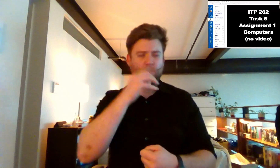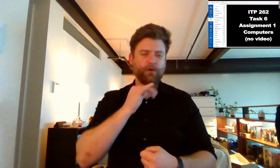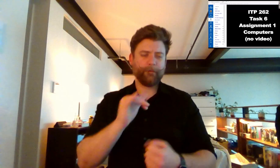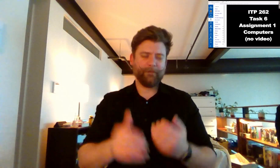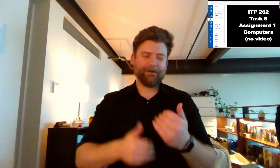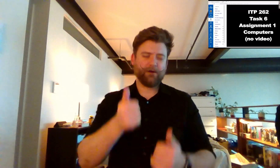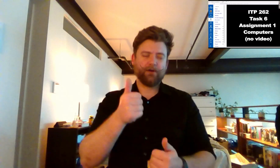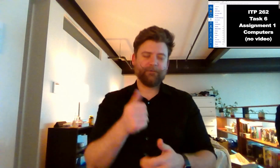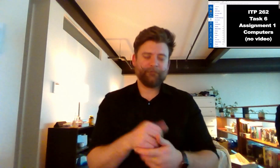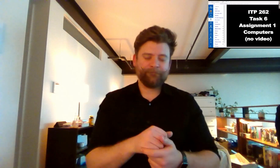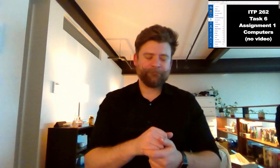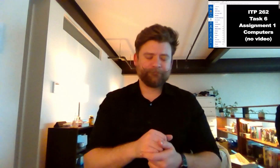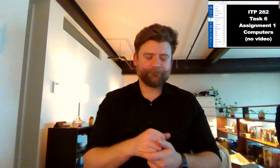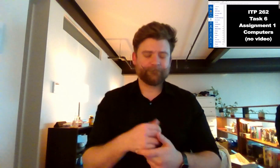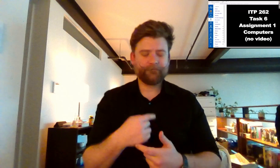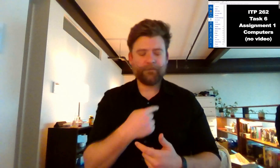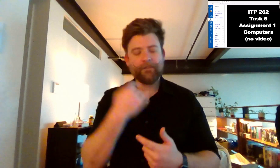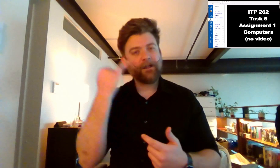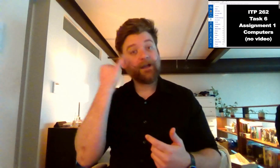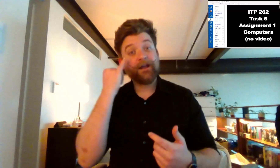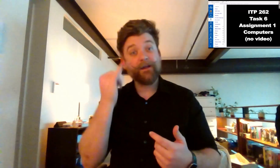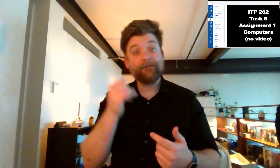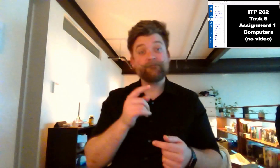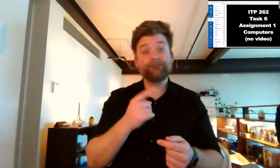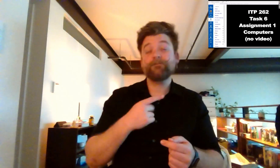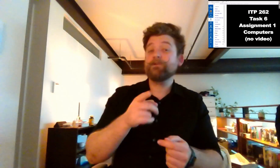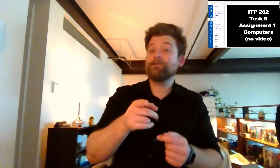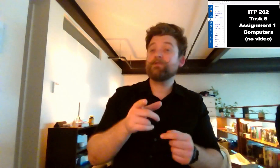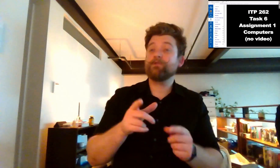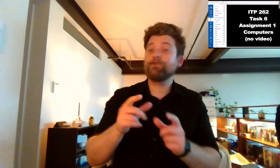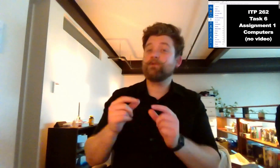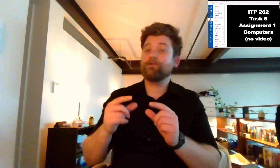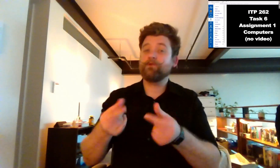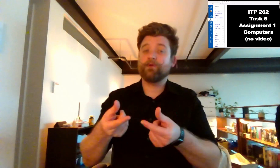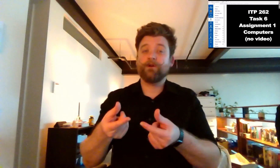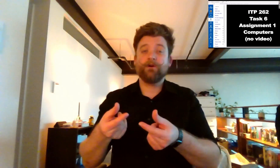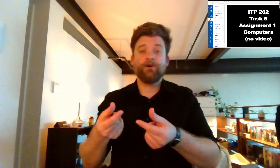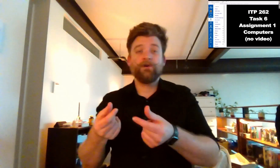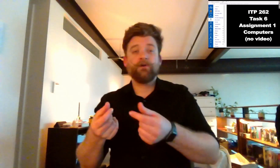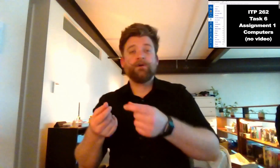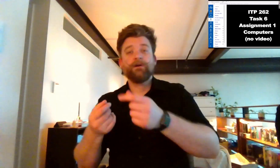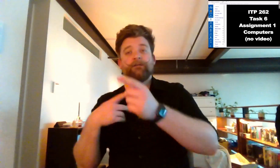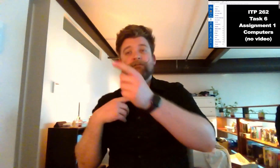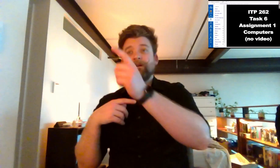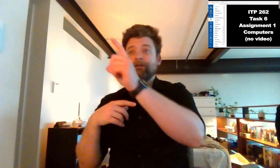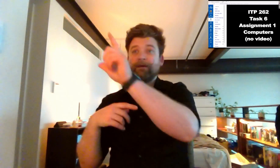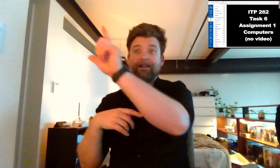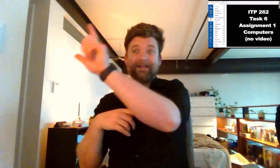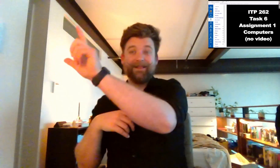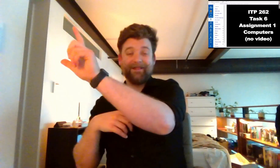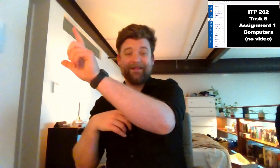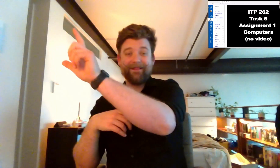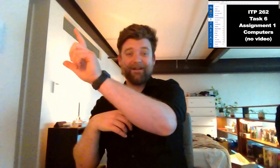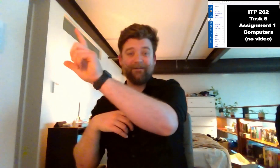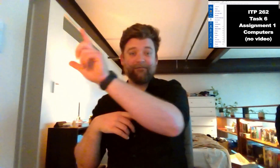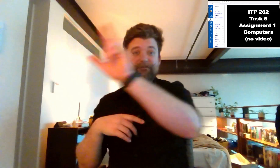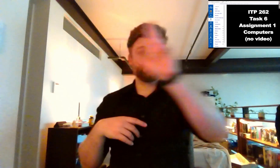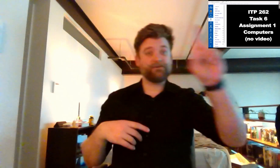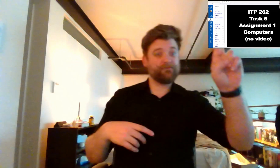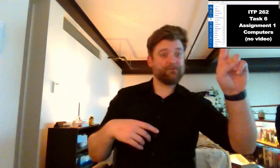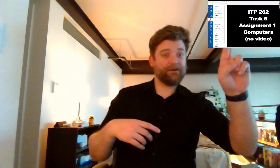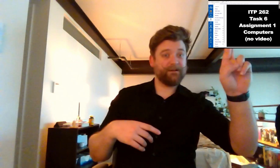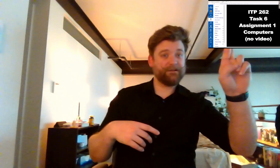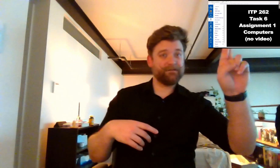If you go from the left margin to the right margin, we talk about margins. We'll talk about the left and the right margin on the